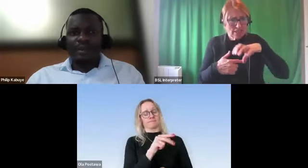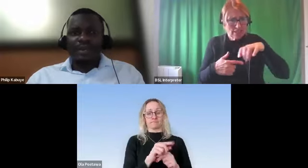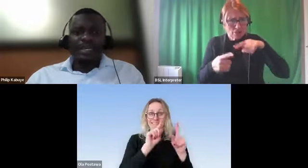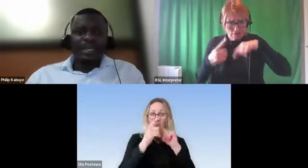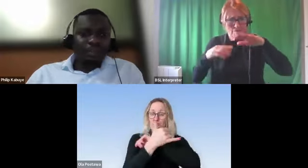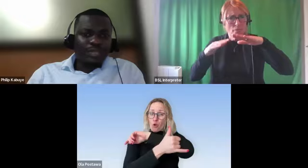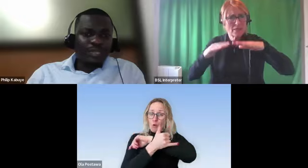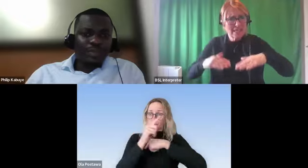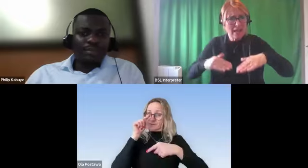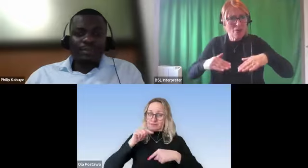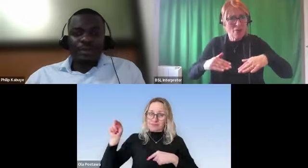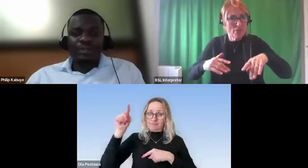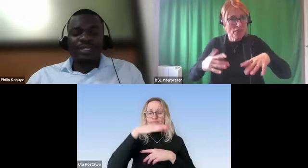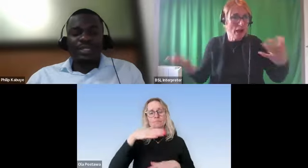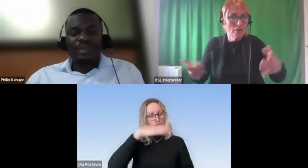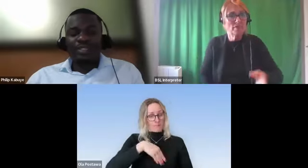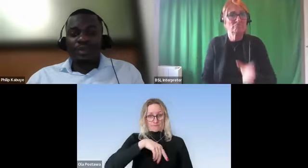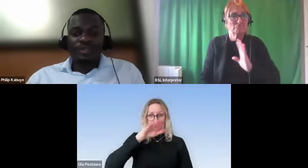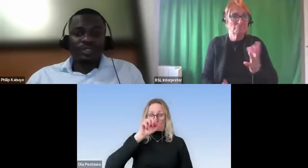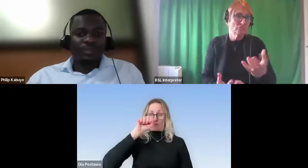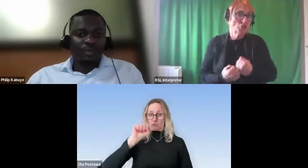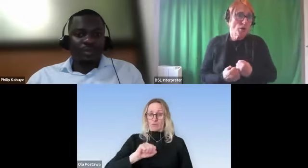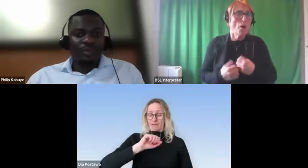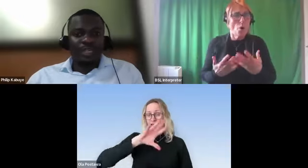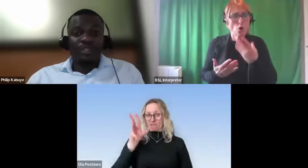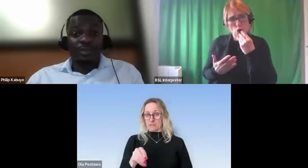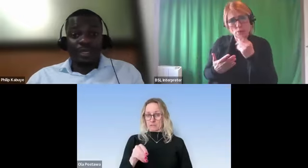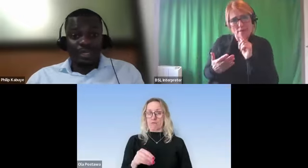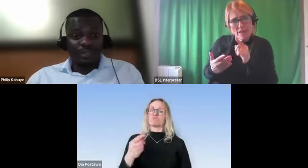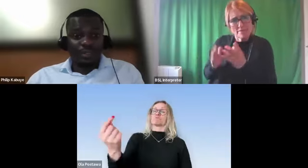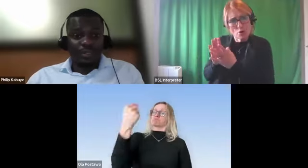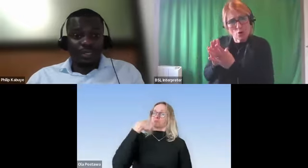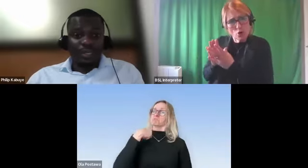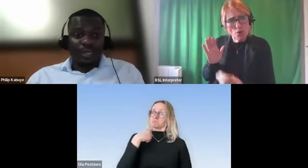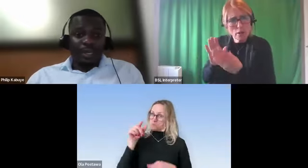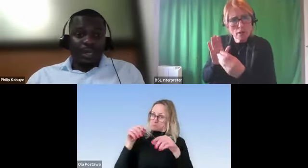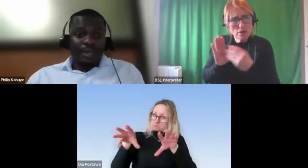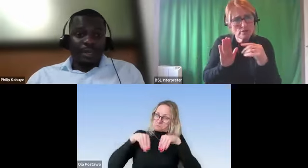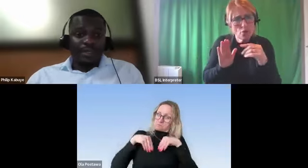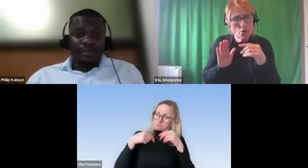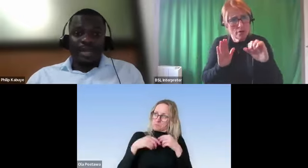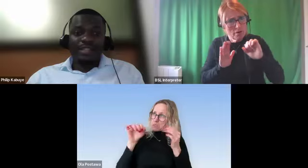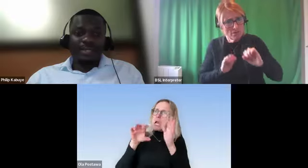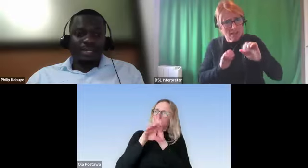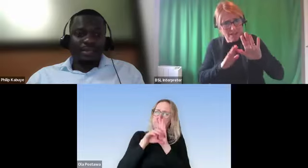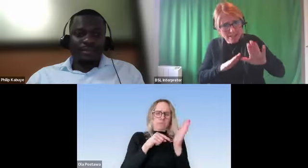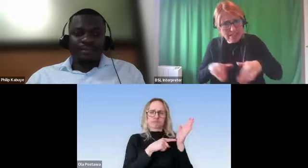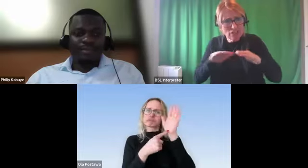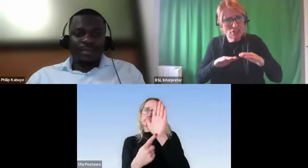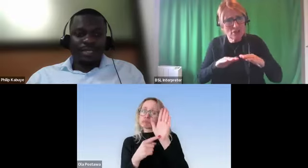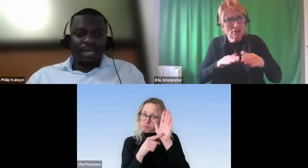either directly adopting them or using them as models for national regulations. So that has